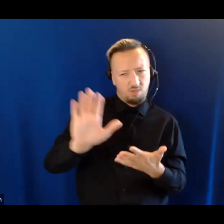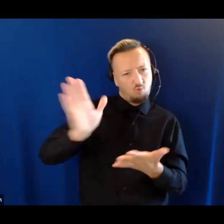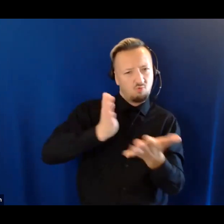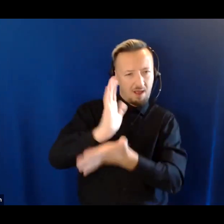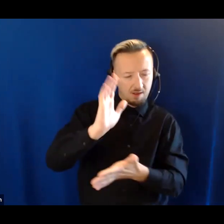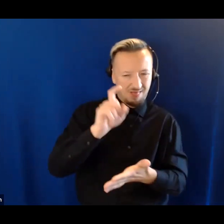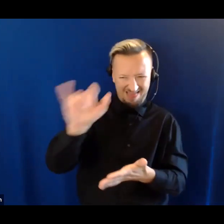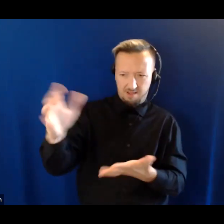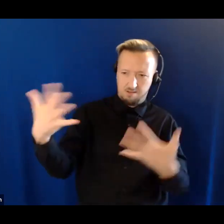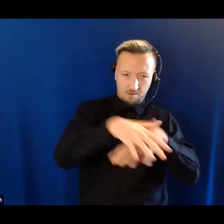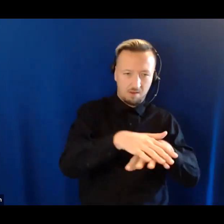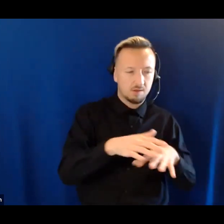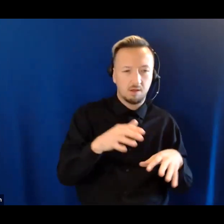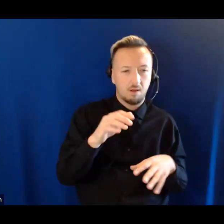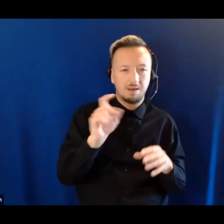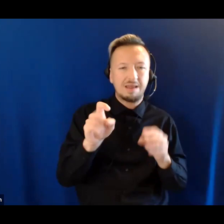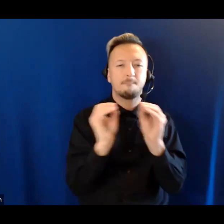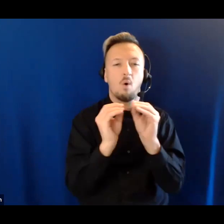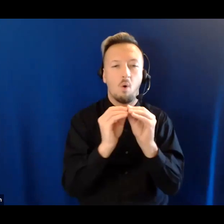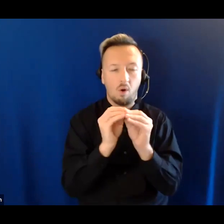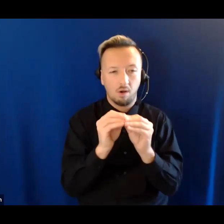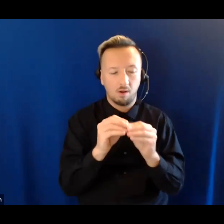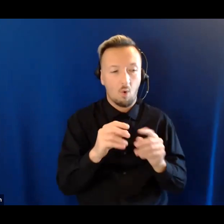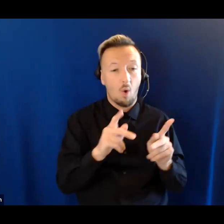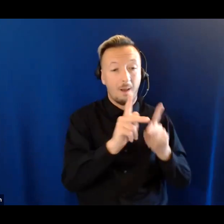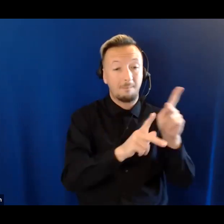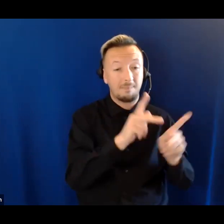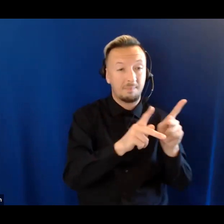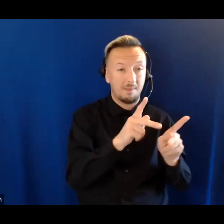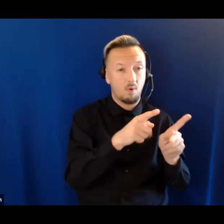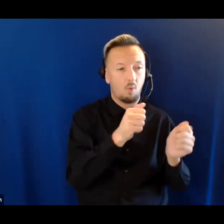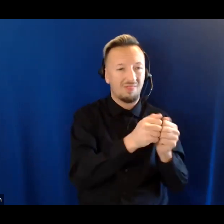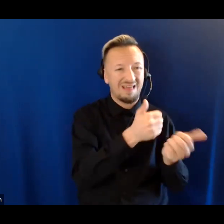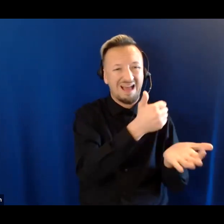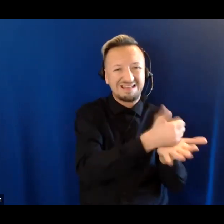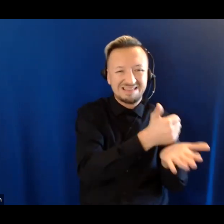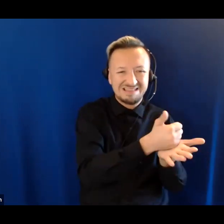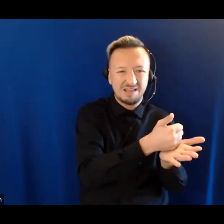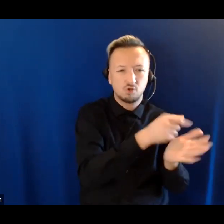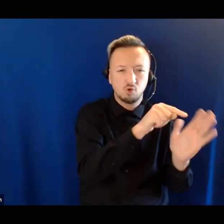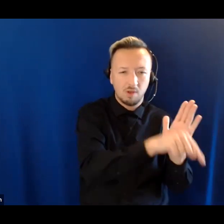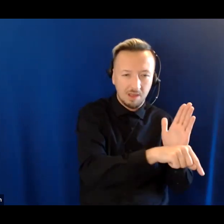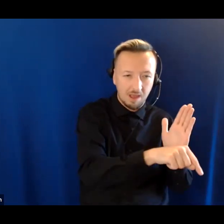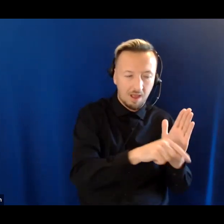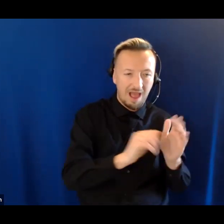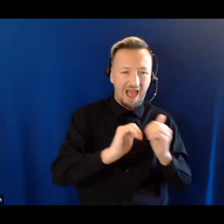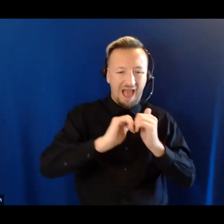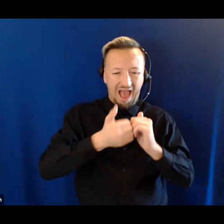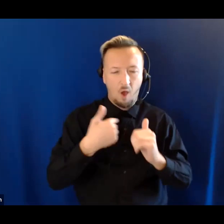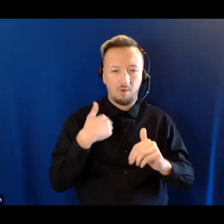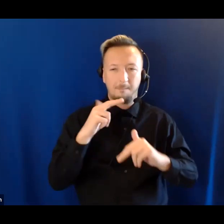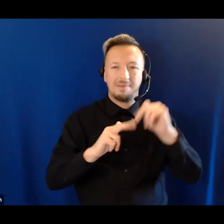be in conversation with people that are working against assisted suicide, and how we could form coalitions to build upon